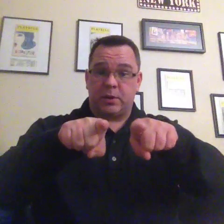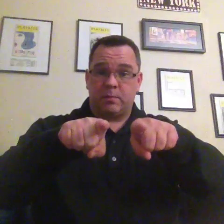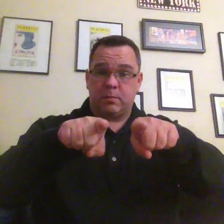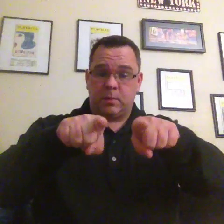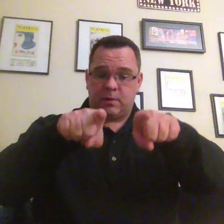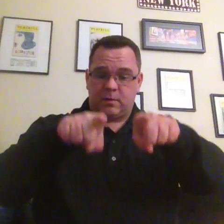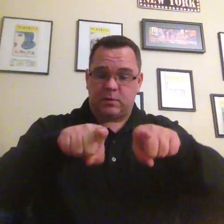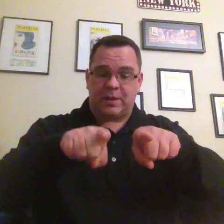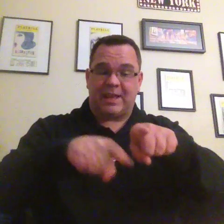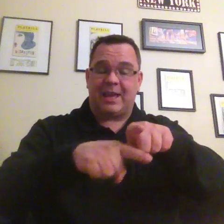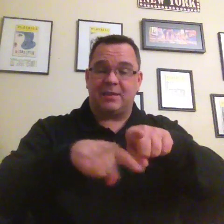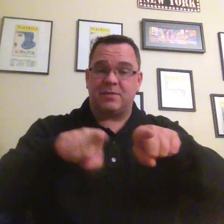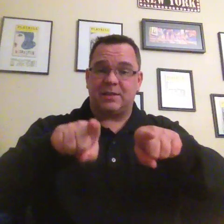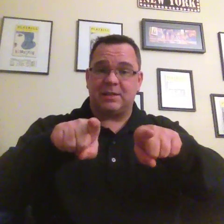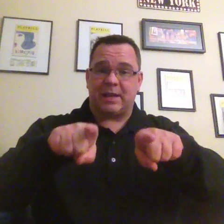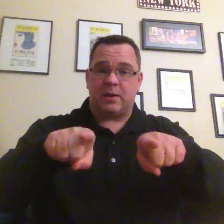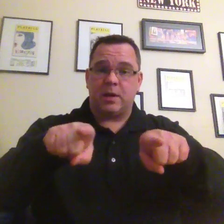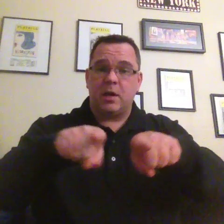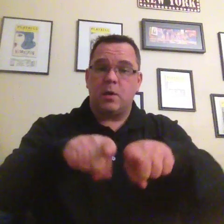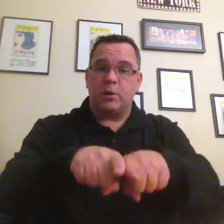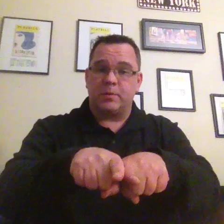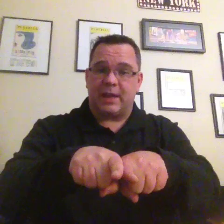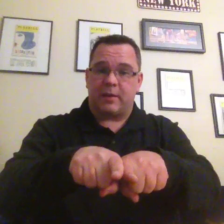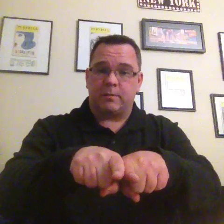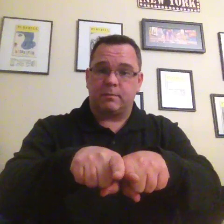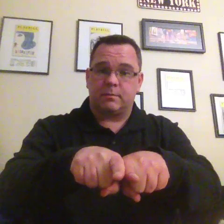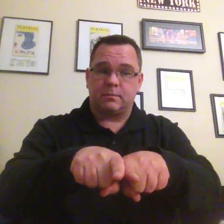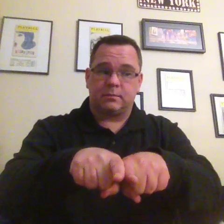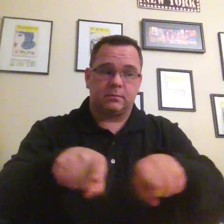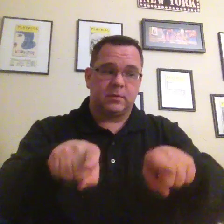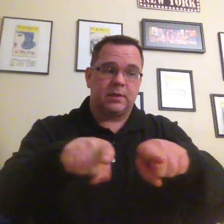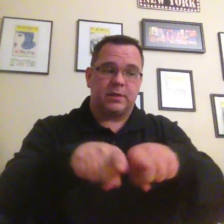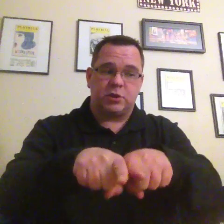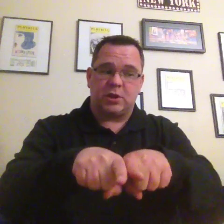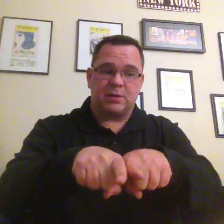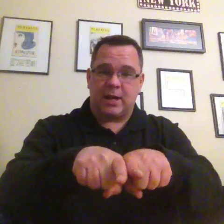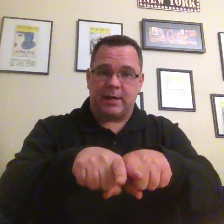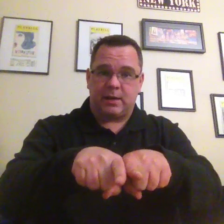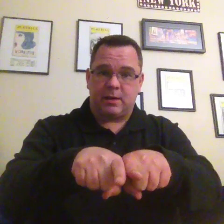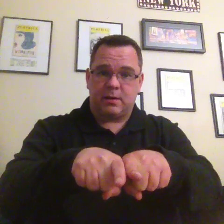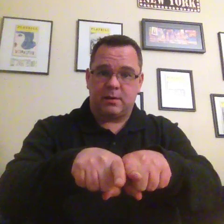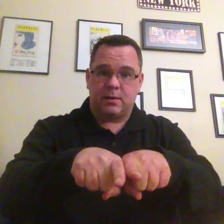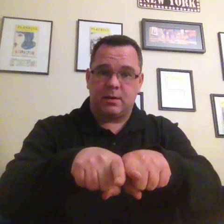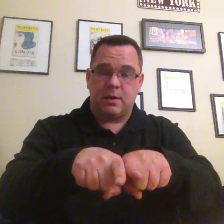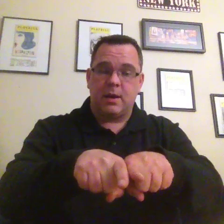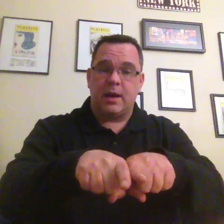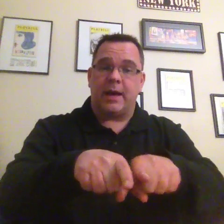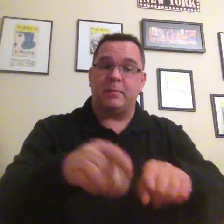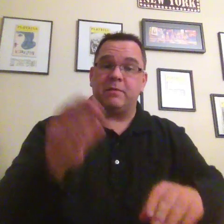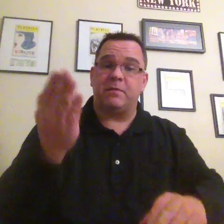them so that the hand's facing down, put them together. That's just like, and